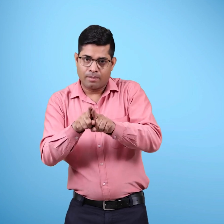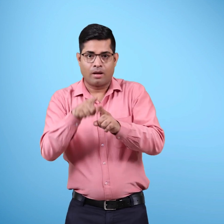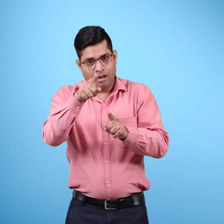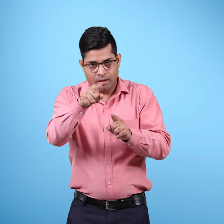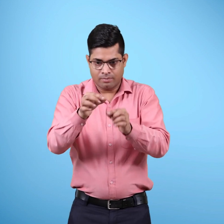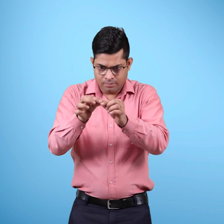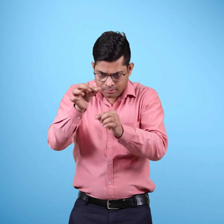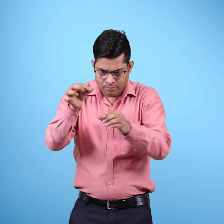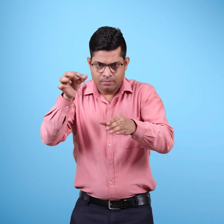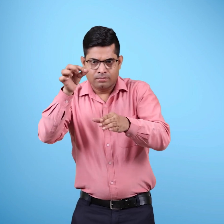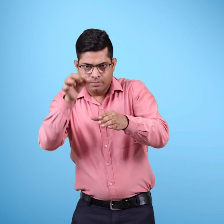Observe the setup.